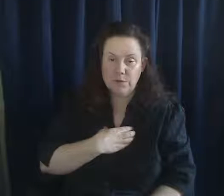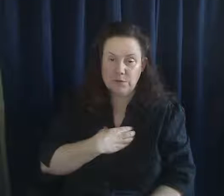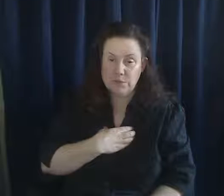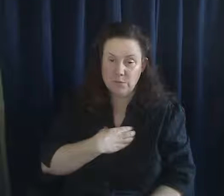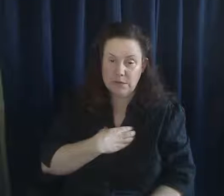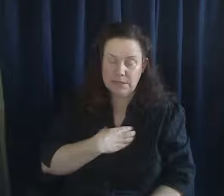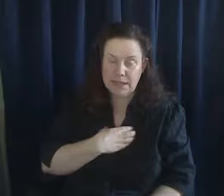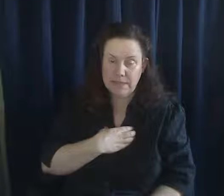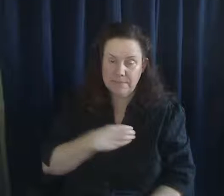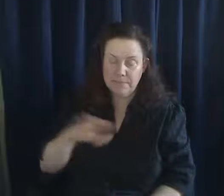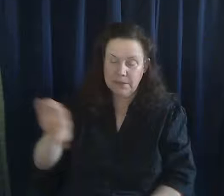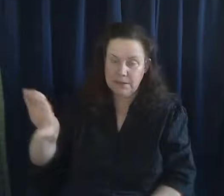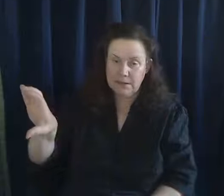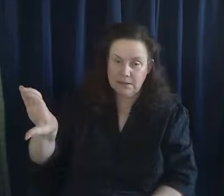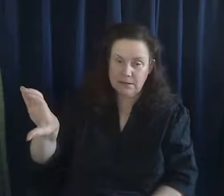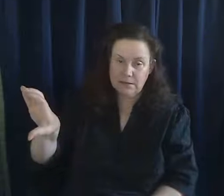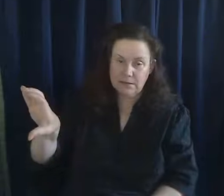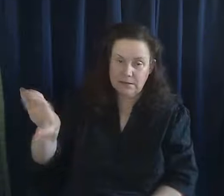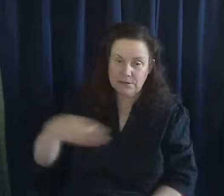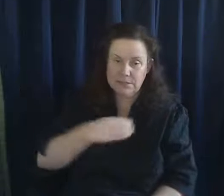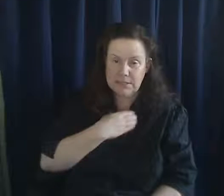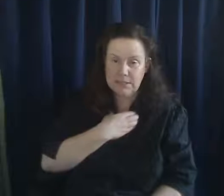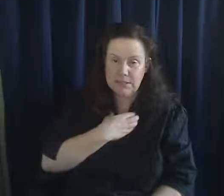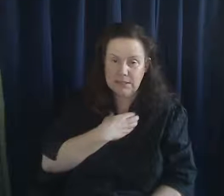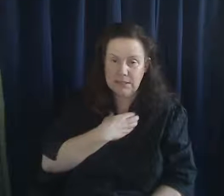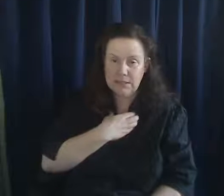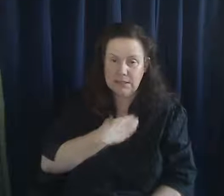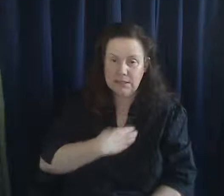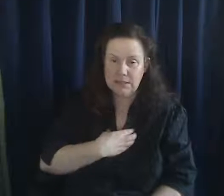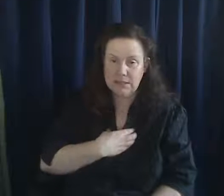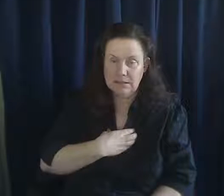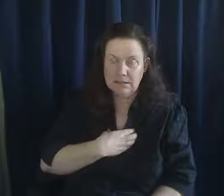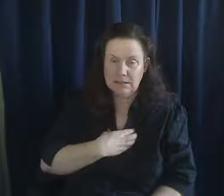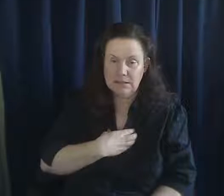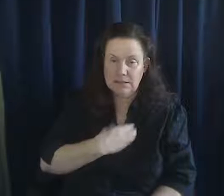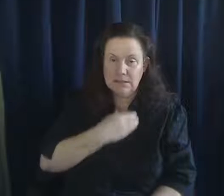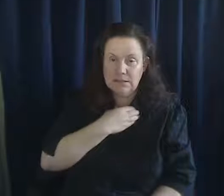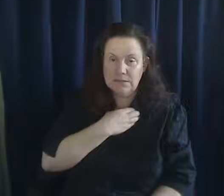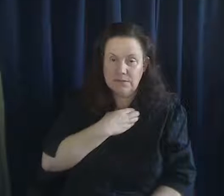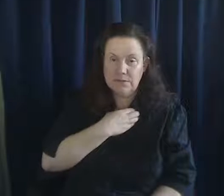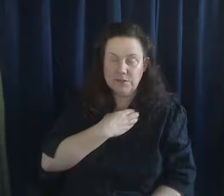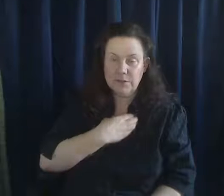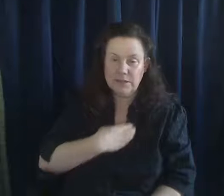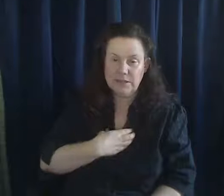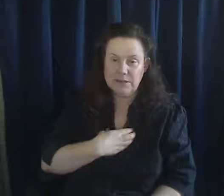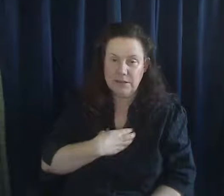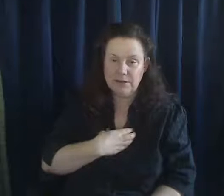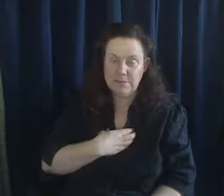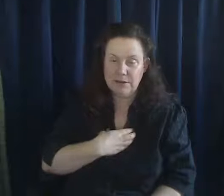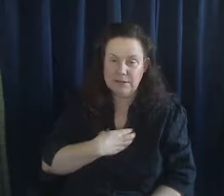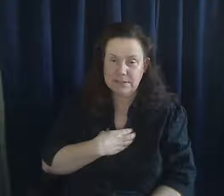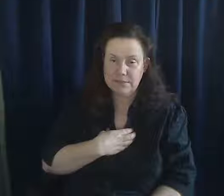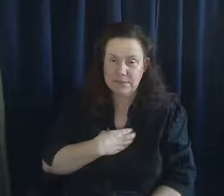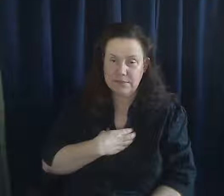wish. The sign for wish is one time, the letter C, So from the trachea down about 6 or 7